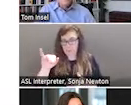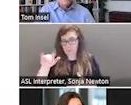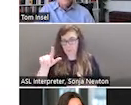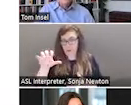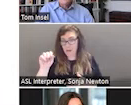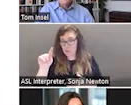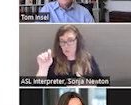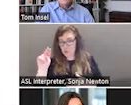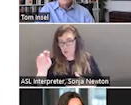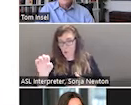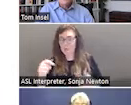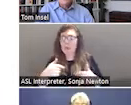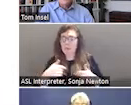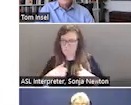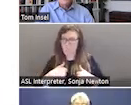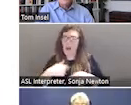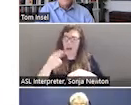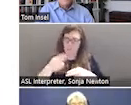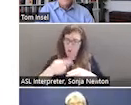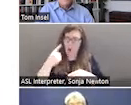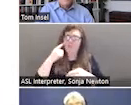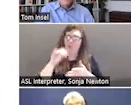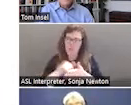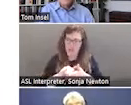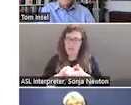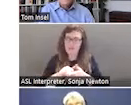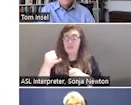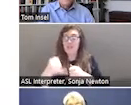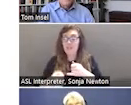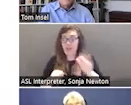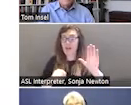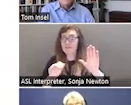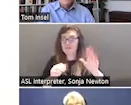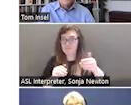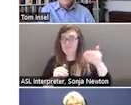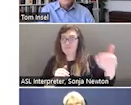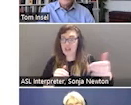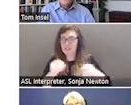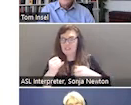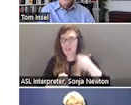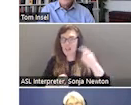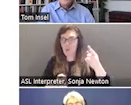think the time has come to actually move forward to try to do that. Last slide, and then we can open this up.